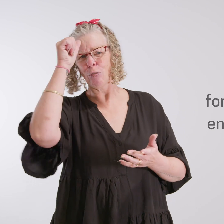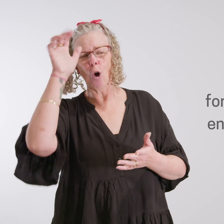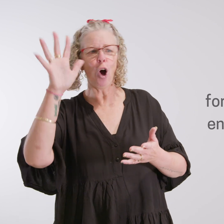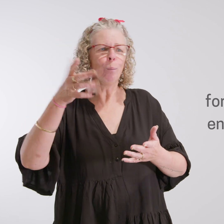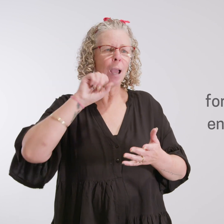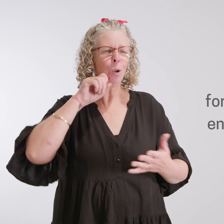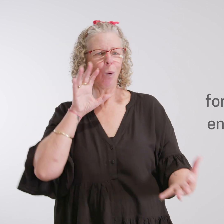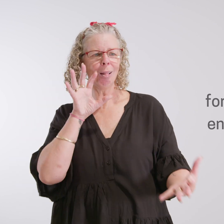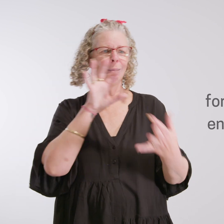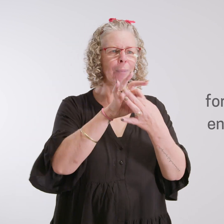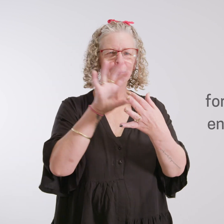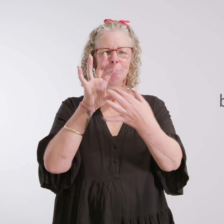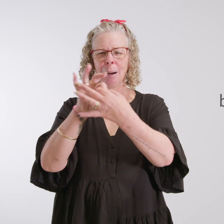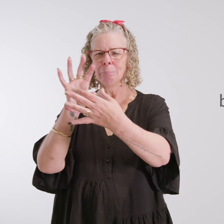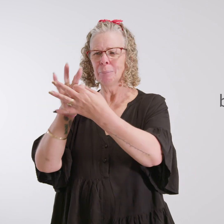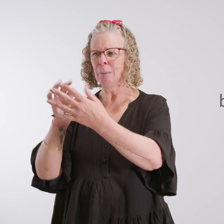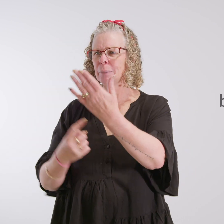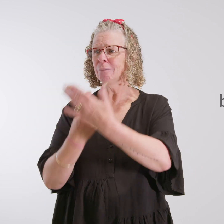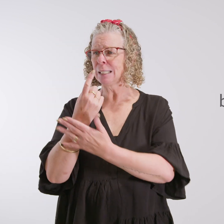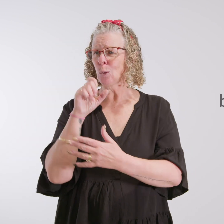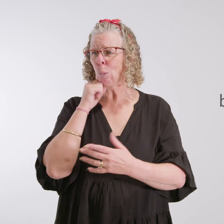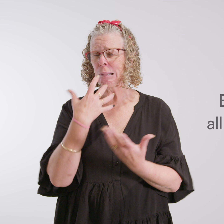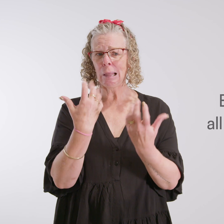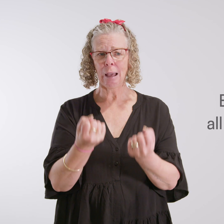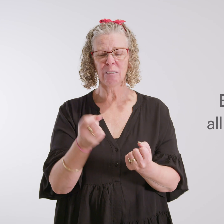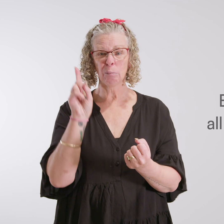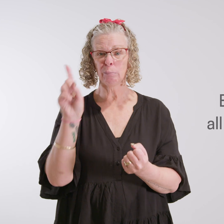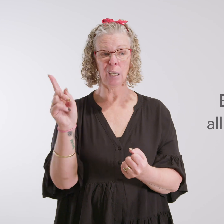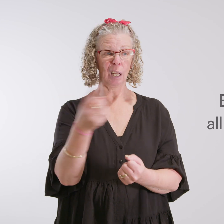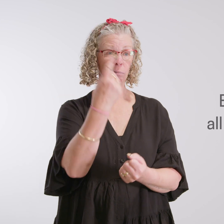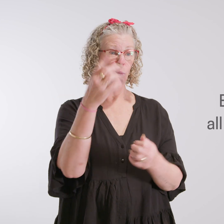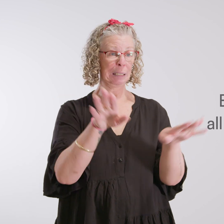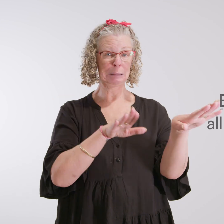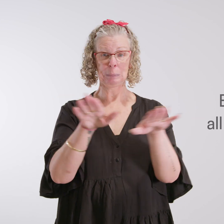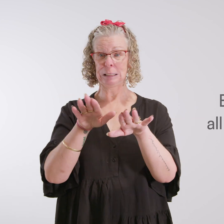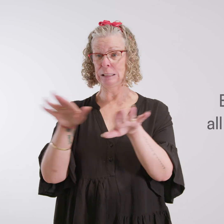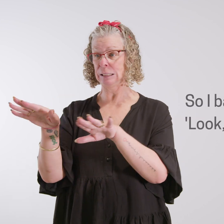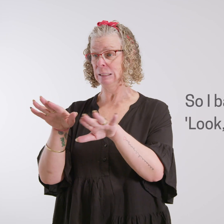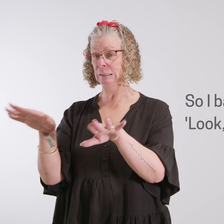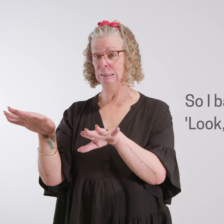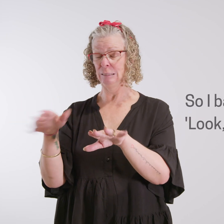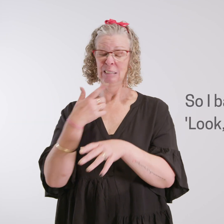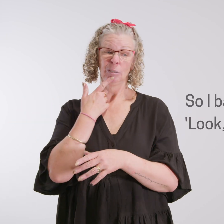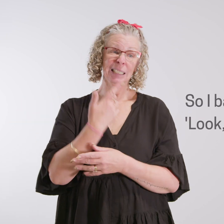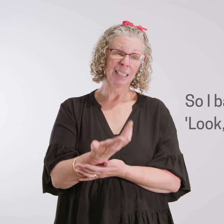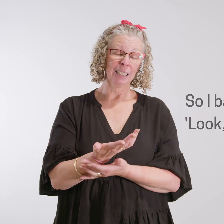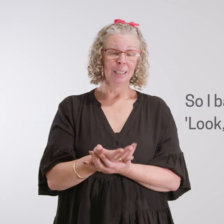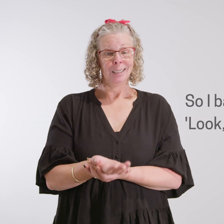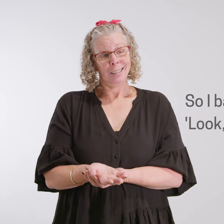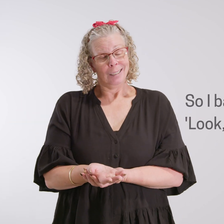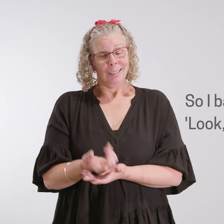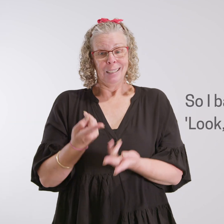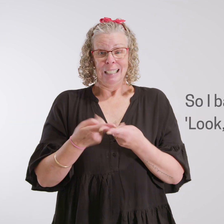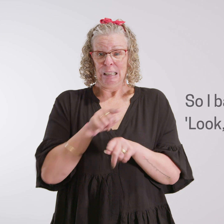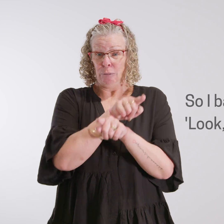some community engagement events, but then it didn't come about. Everyone's busy, all that sort of stuff. So I basically said to them,